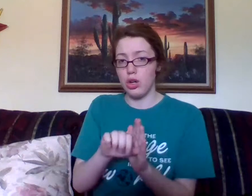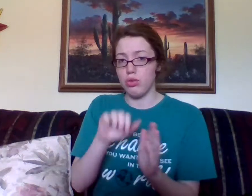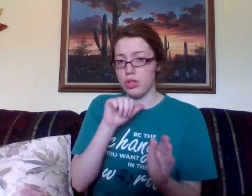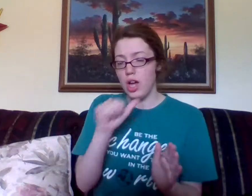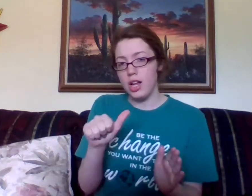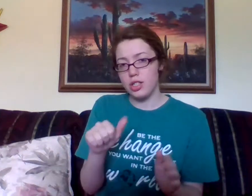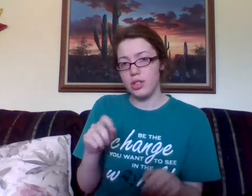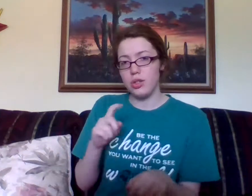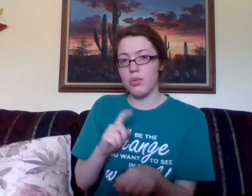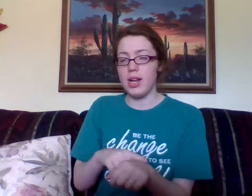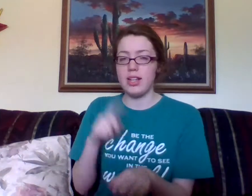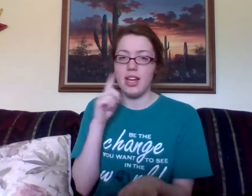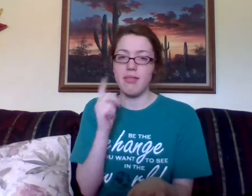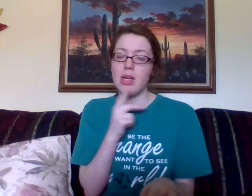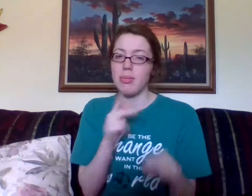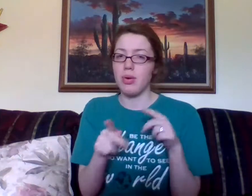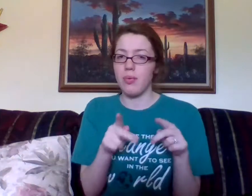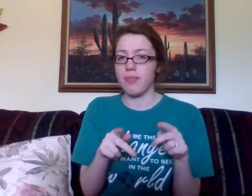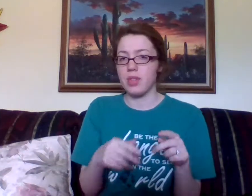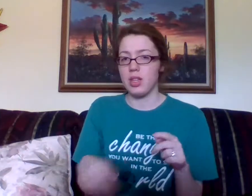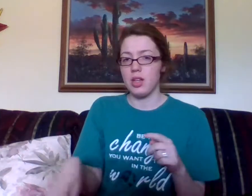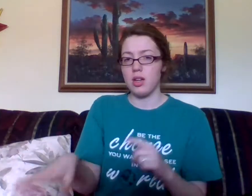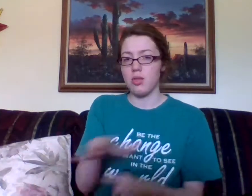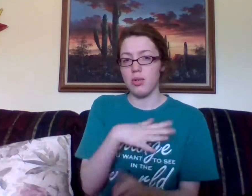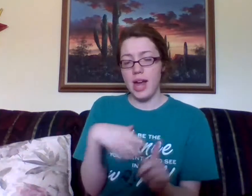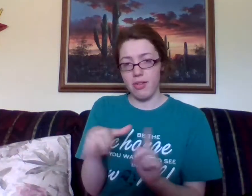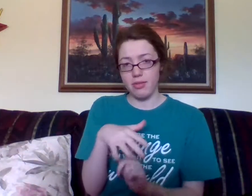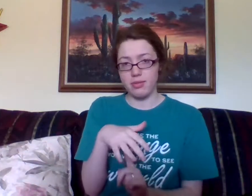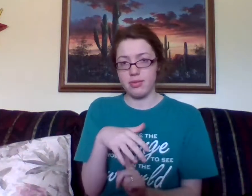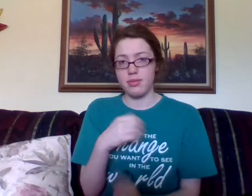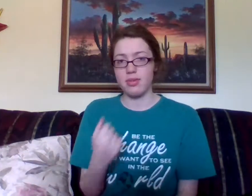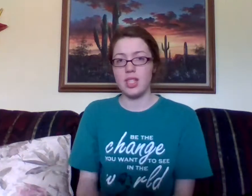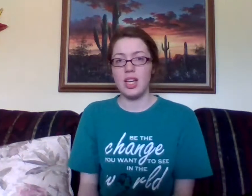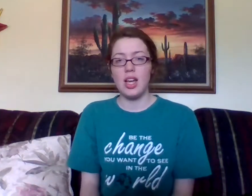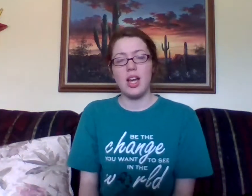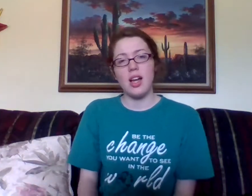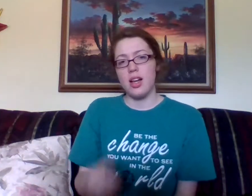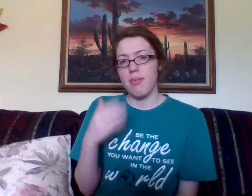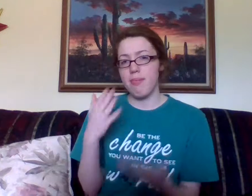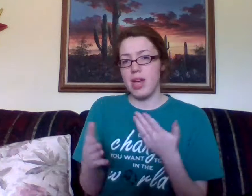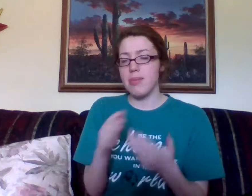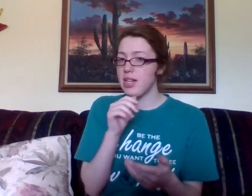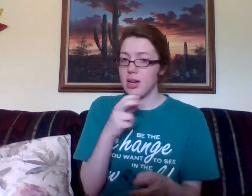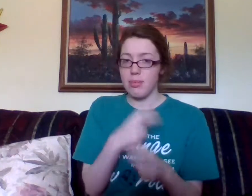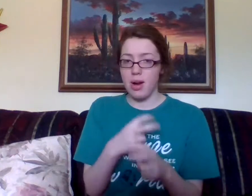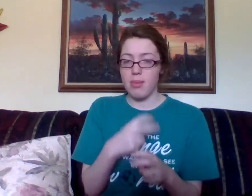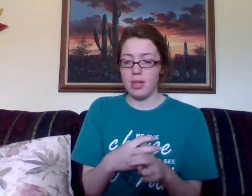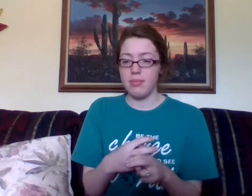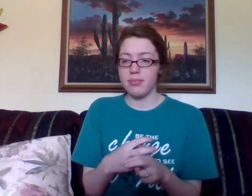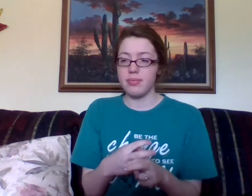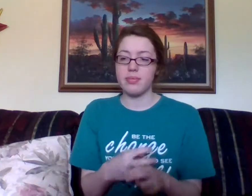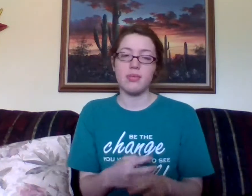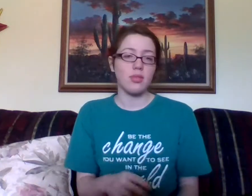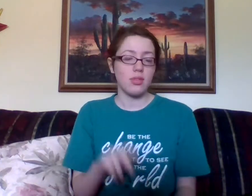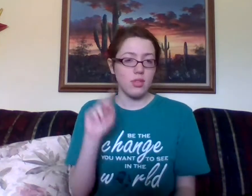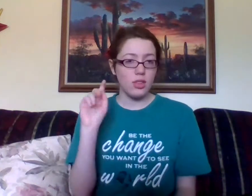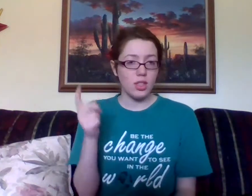chose not to when deaf people were around. Maybe not a problem.